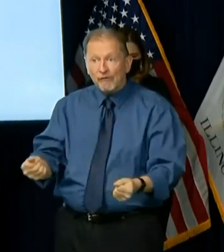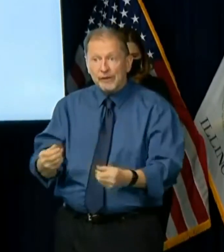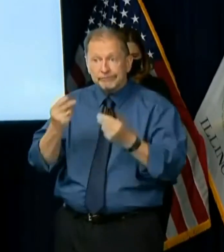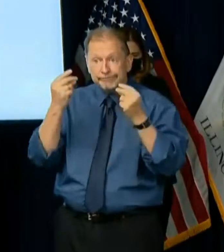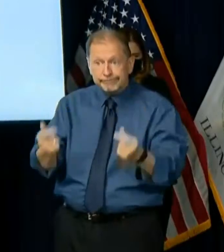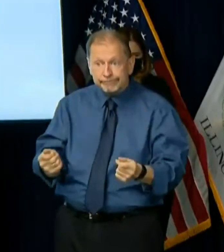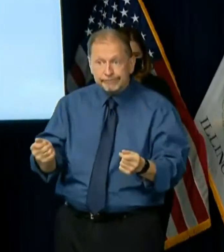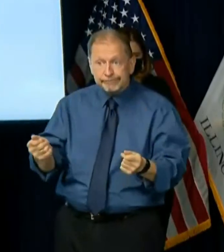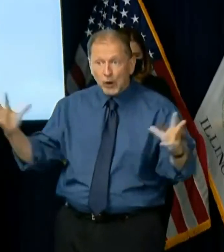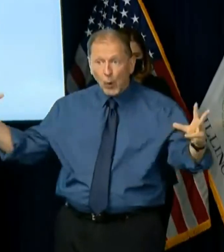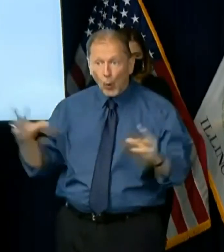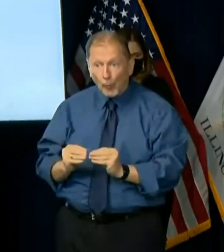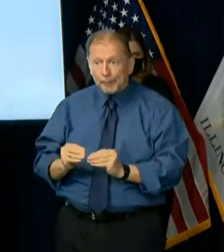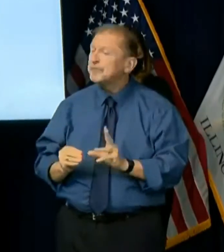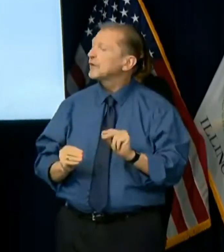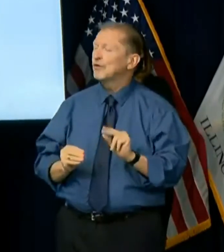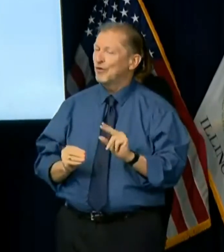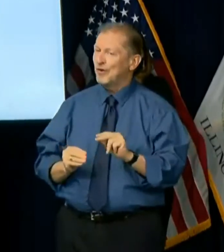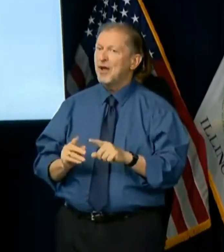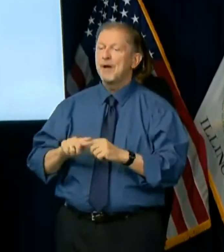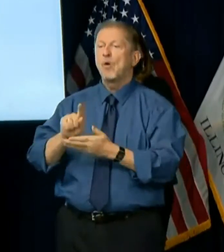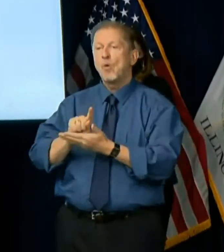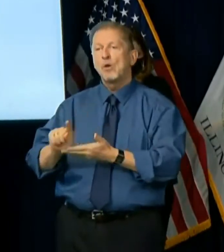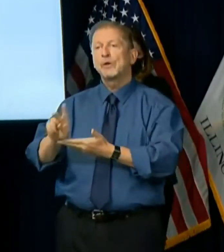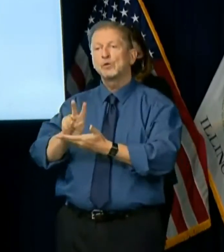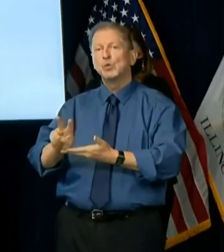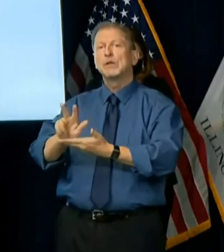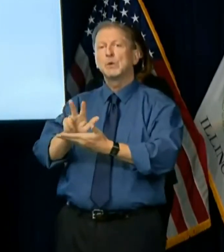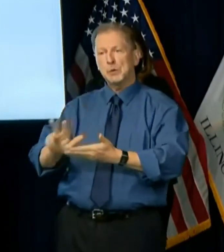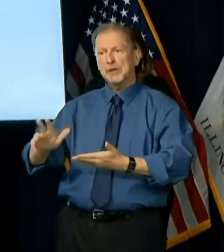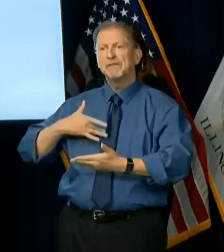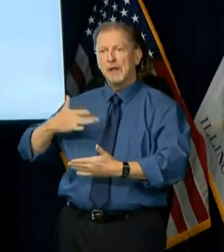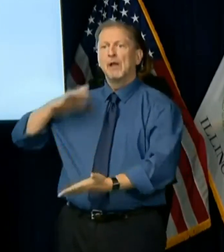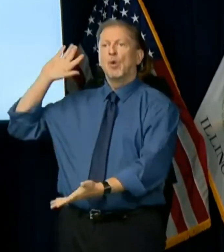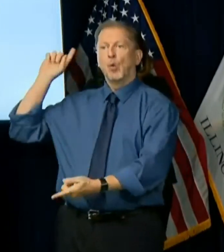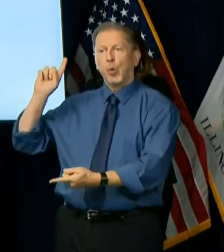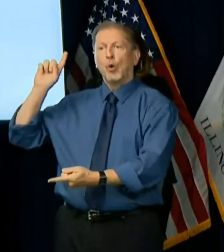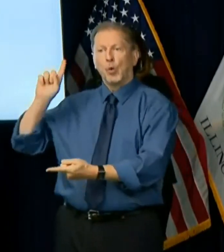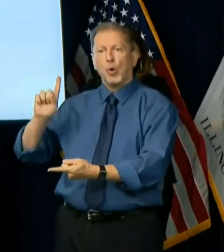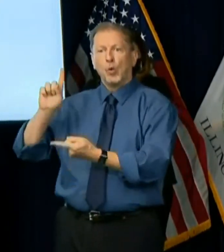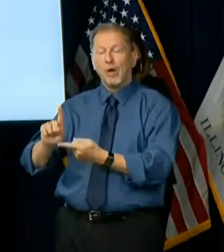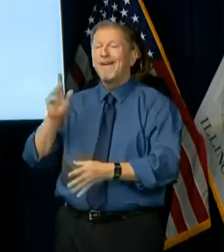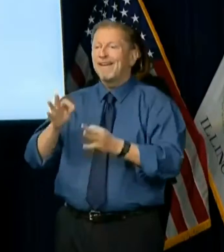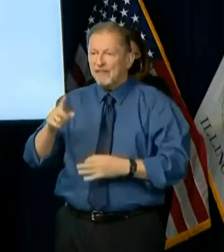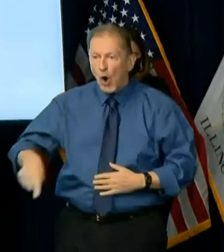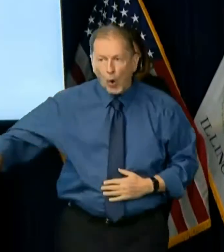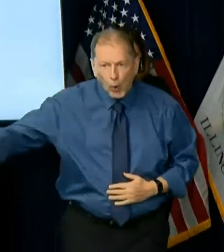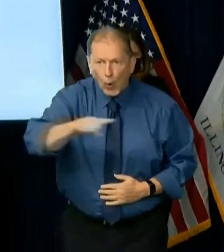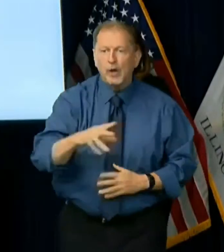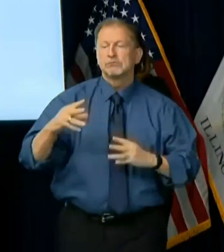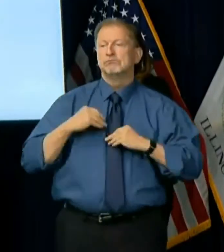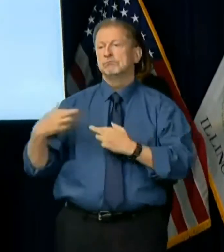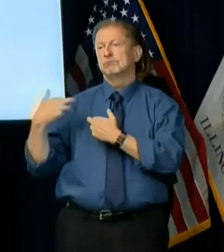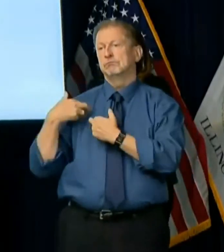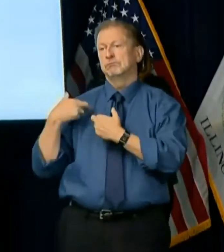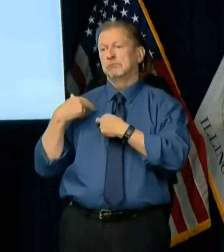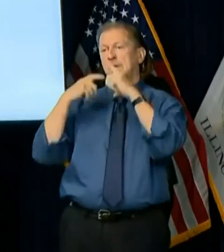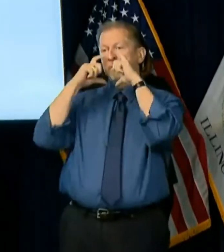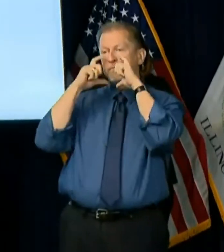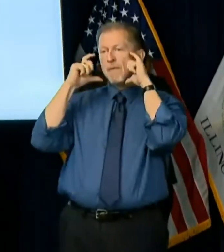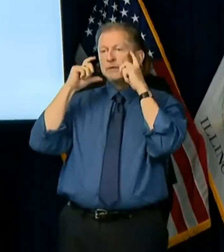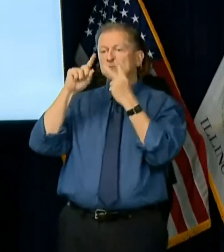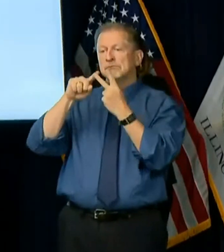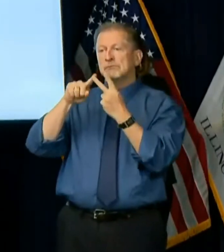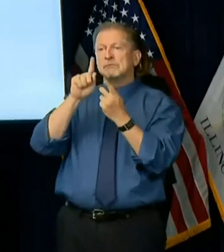an impact over several weeks, as long as everyone takes some responsibility for masking, social distancing, and following